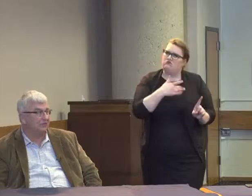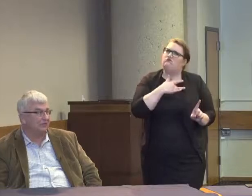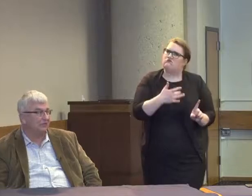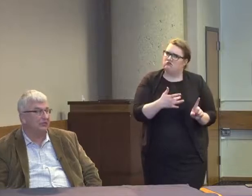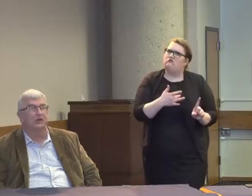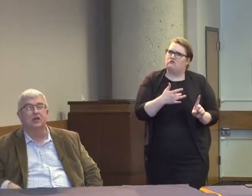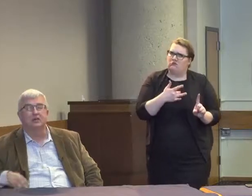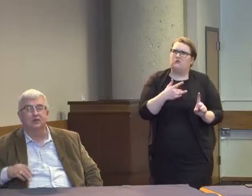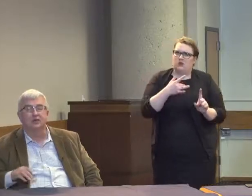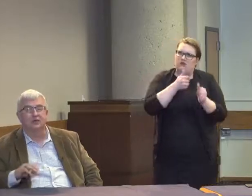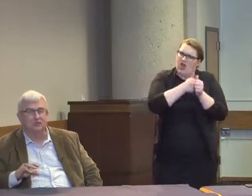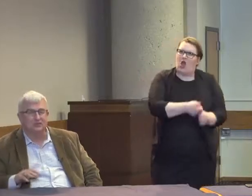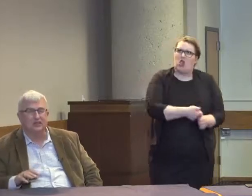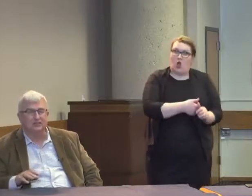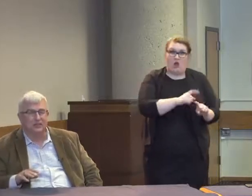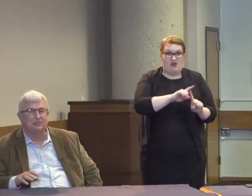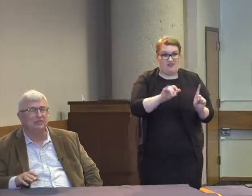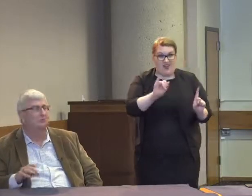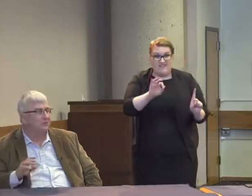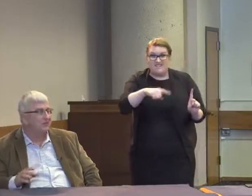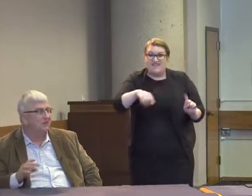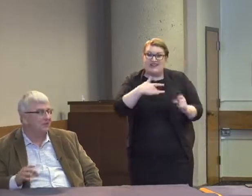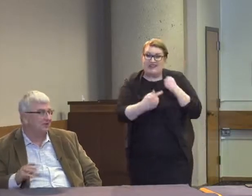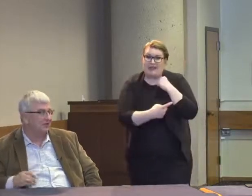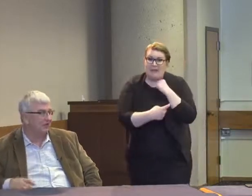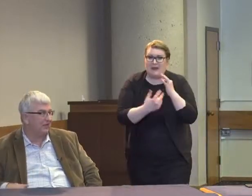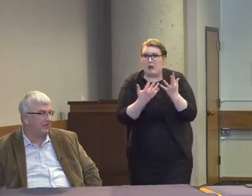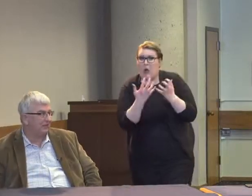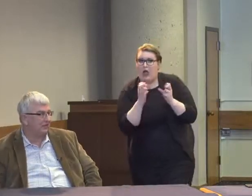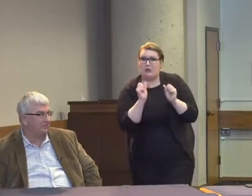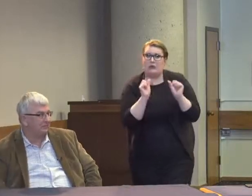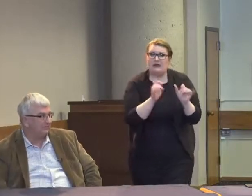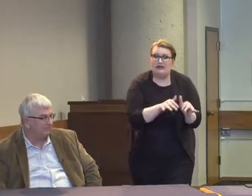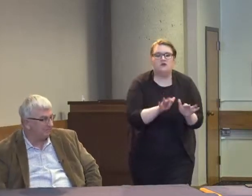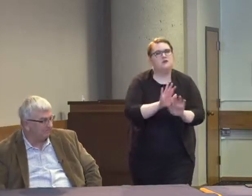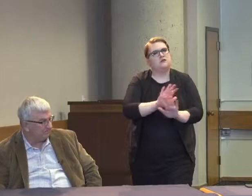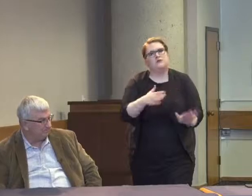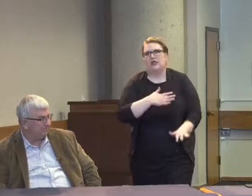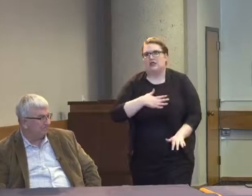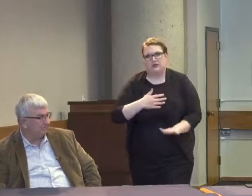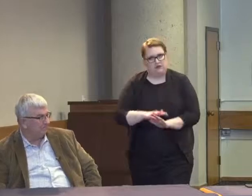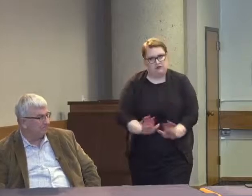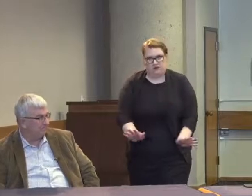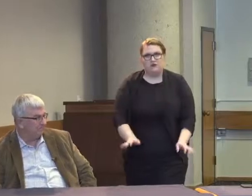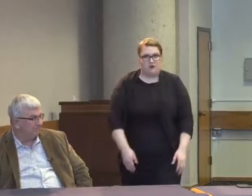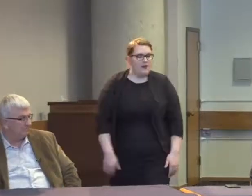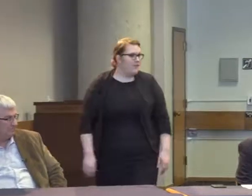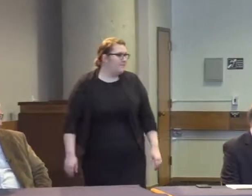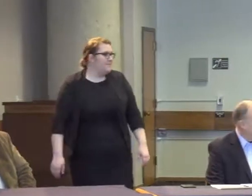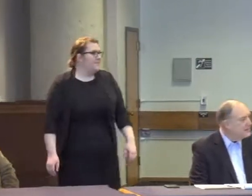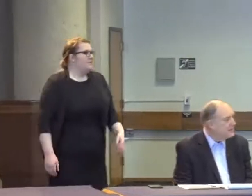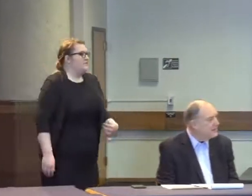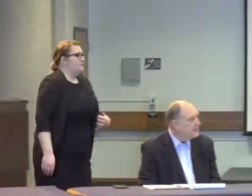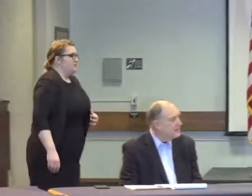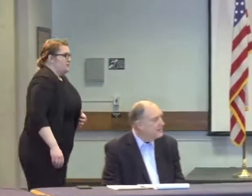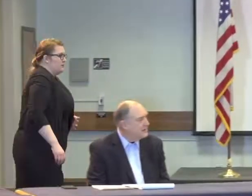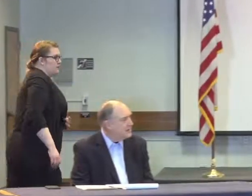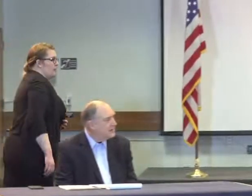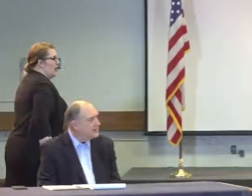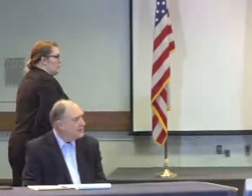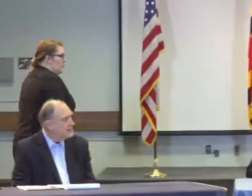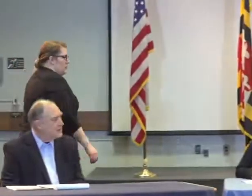what we've asked them to do. So anyone who's tempted, please don't give in to that temptation. So Dr. Stoddard, back to